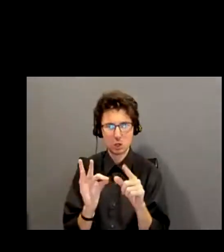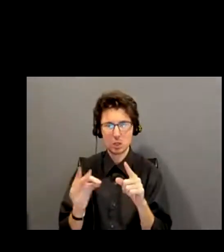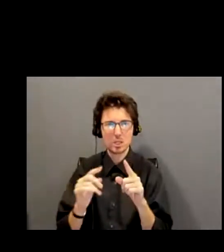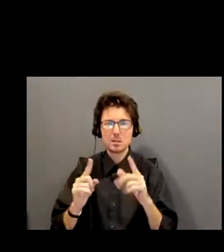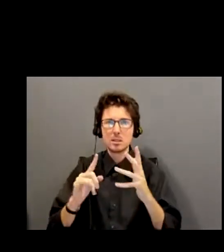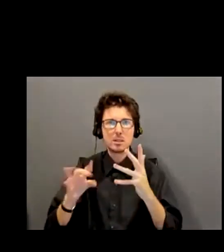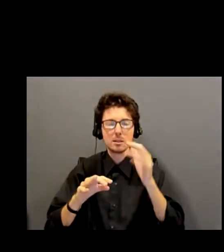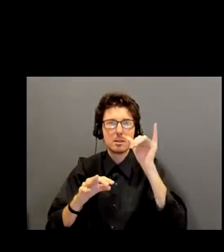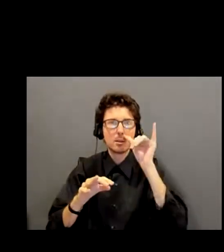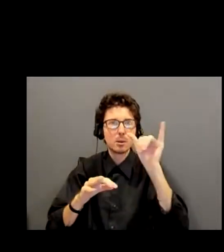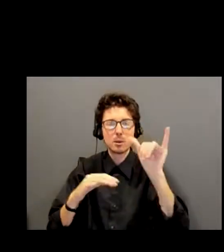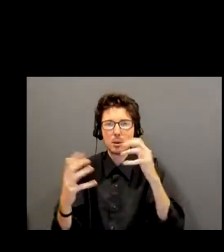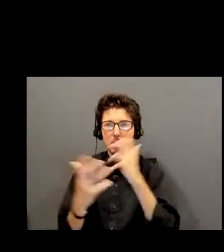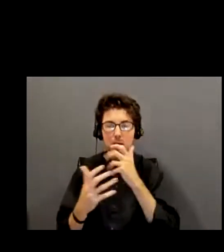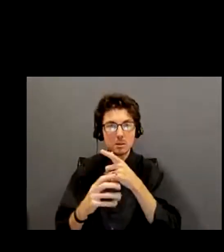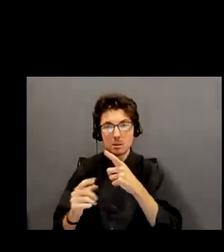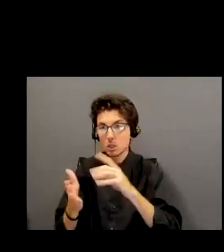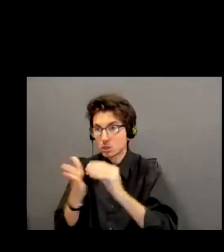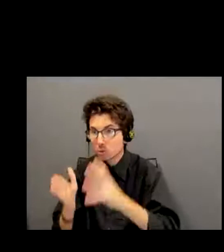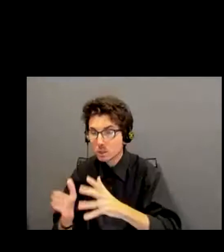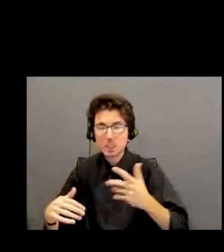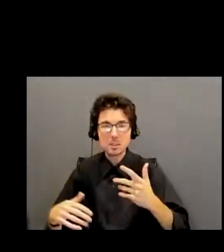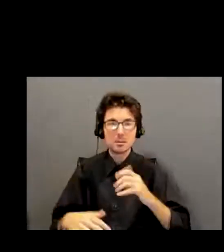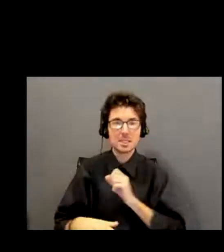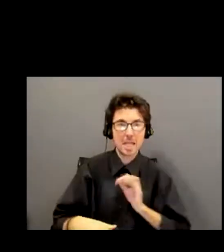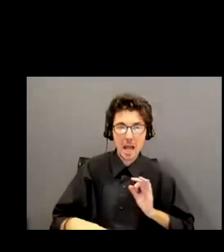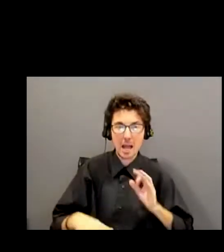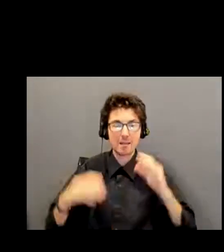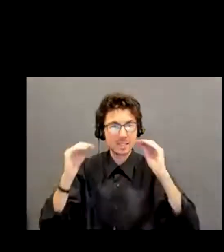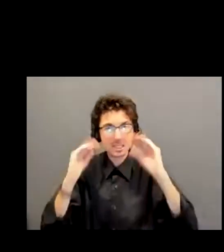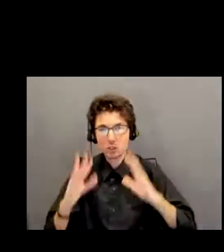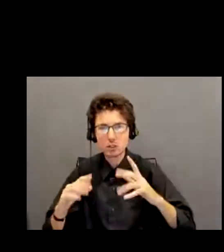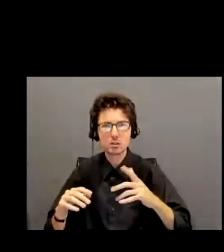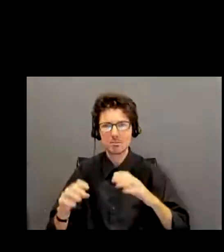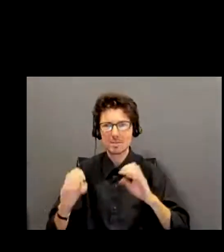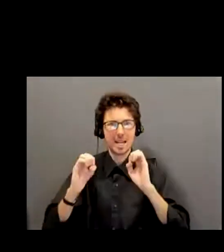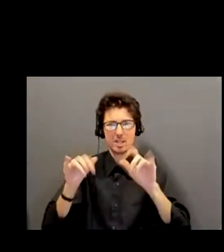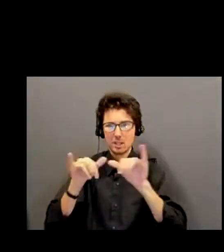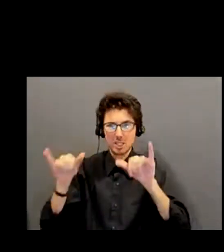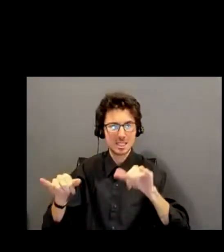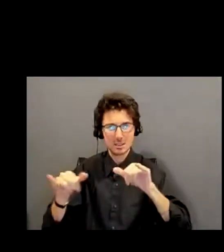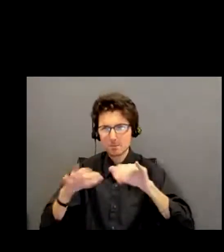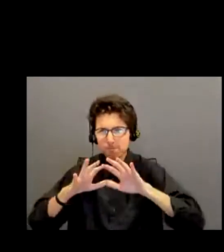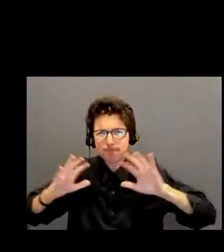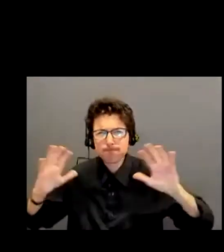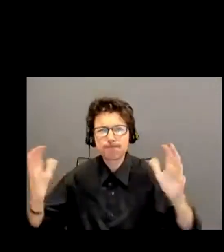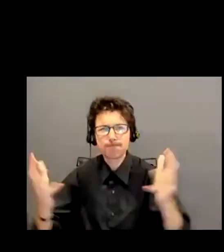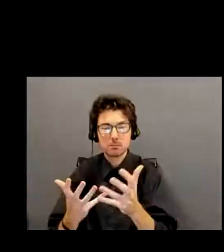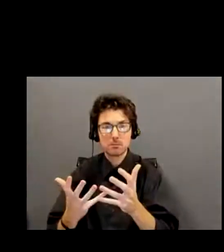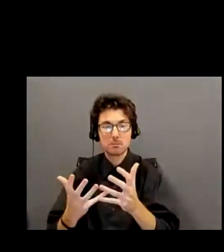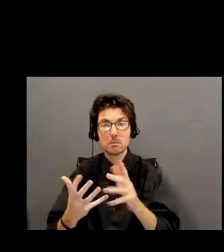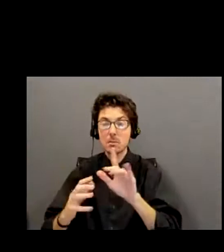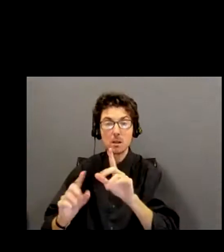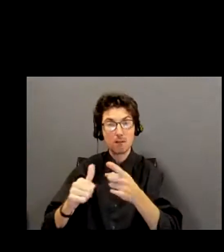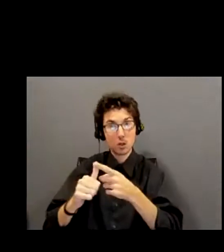staff, and to the educational system as a whole. First of all, my students are exposed to a teacher